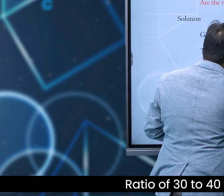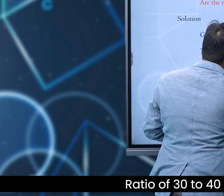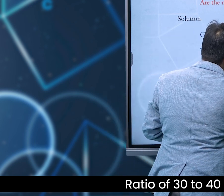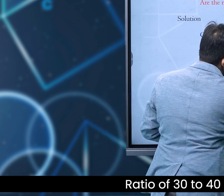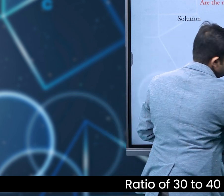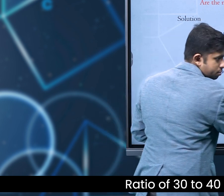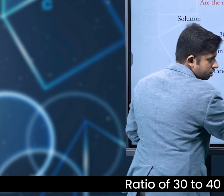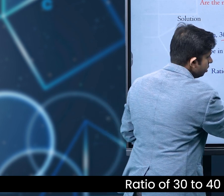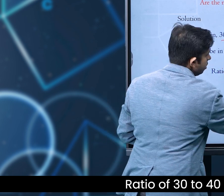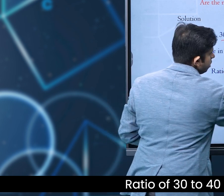equals to 3 by 4,